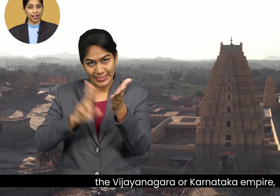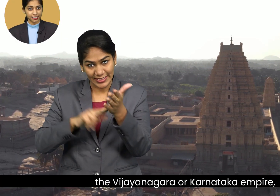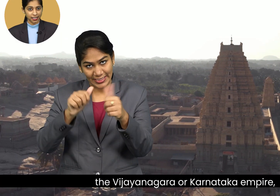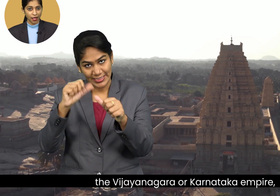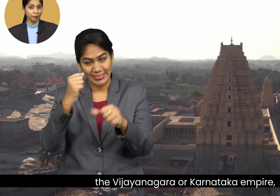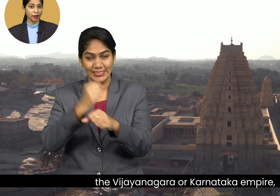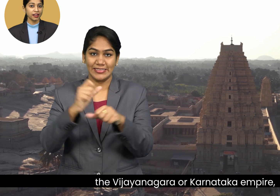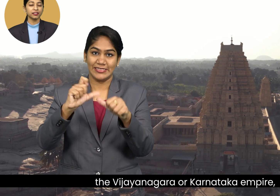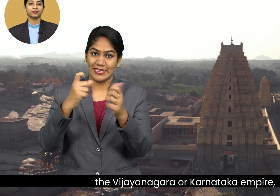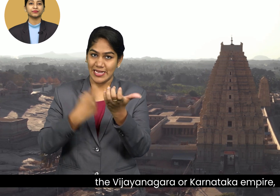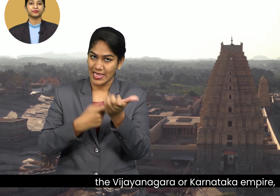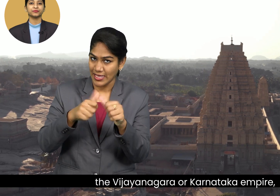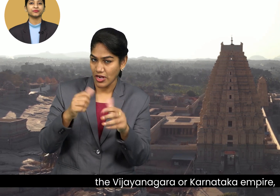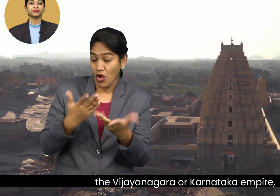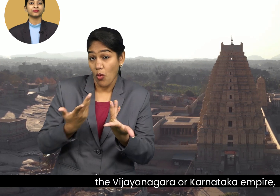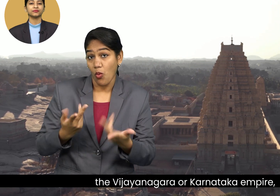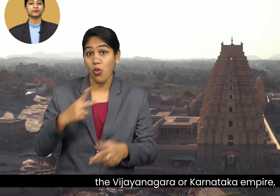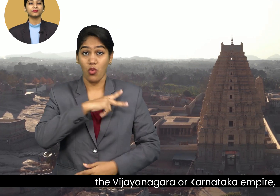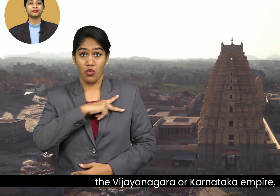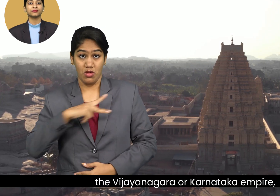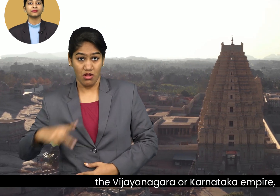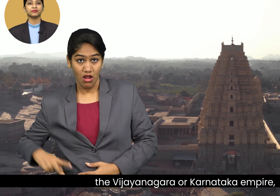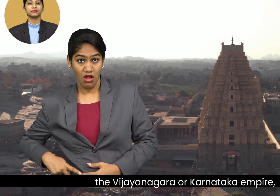or Karnataka Empire,